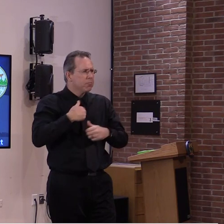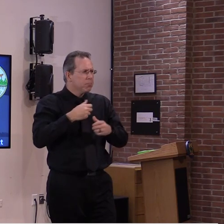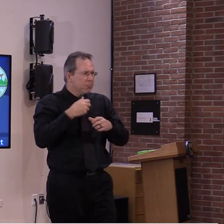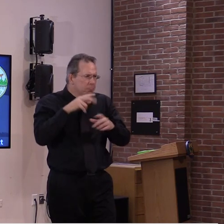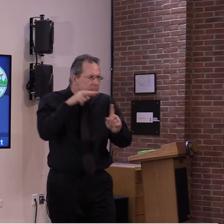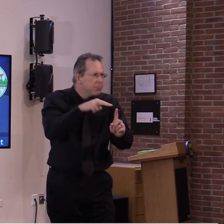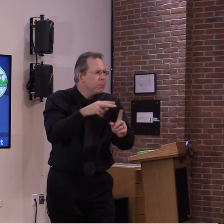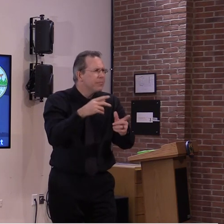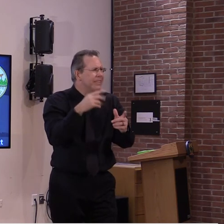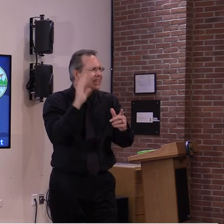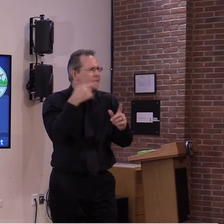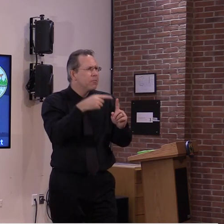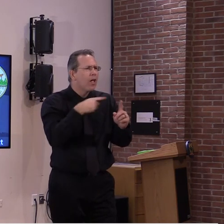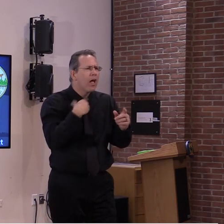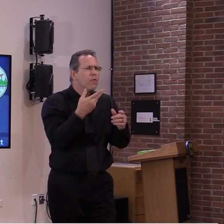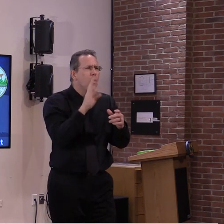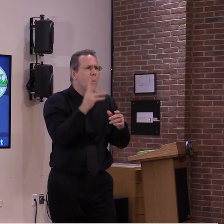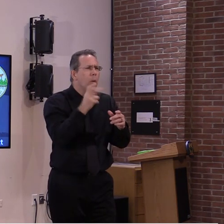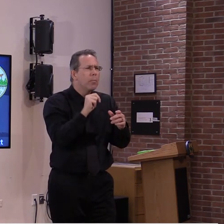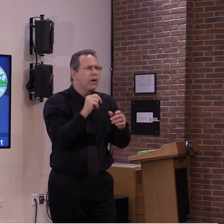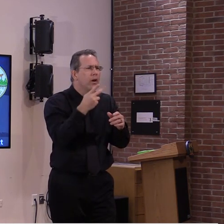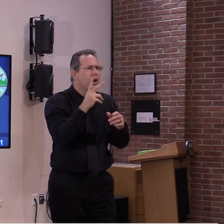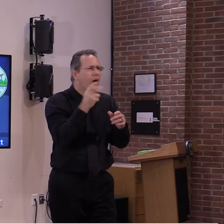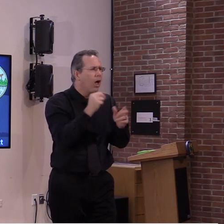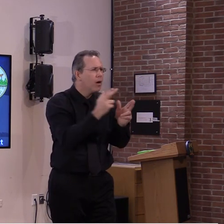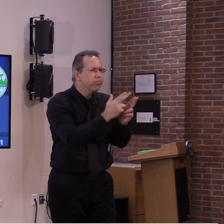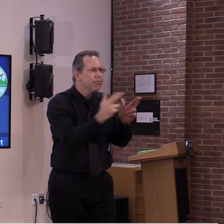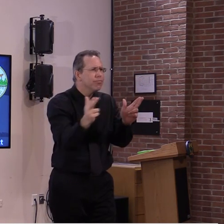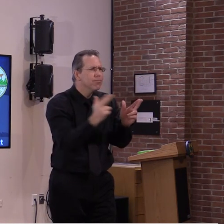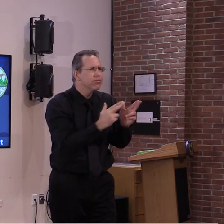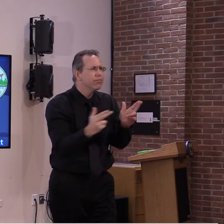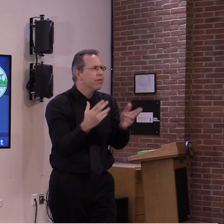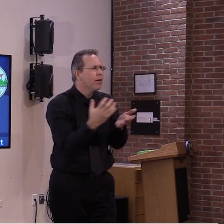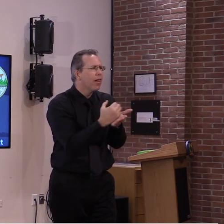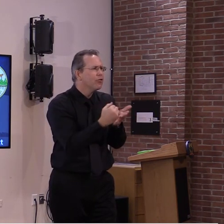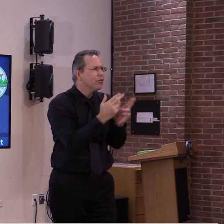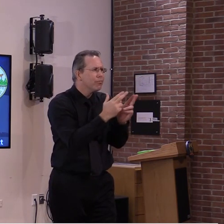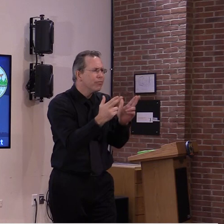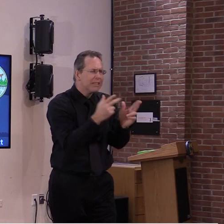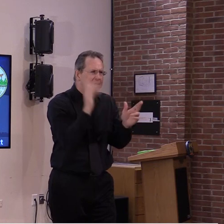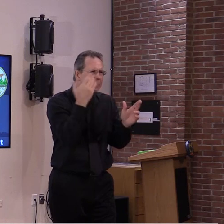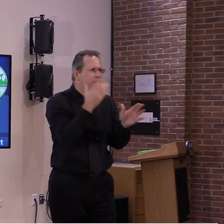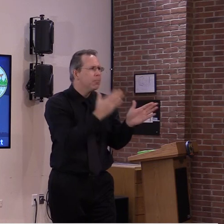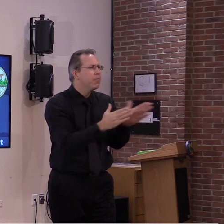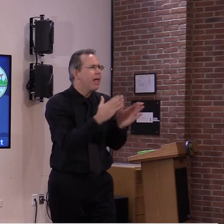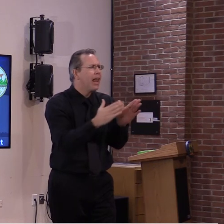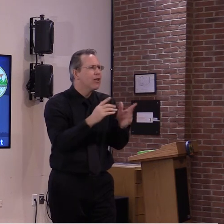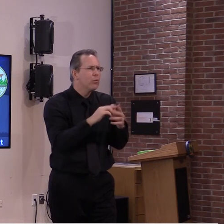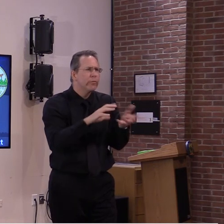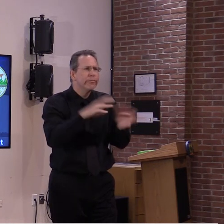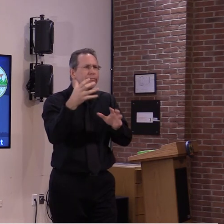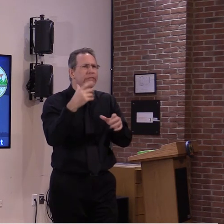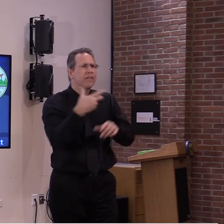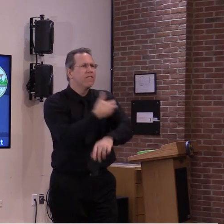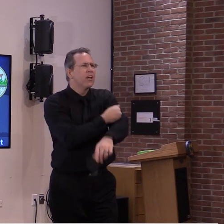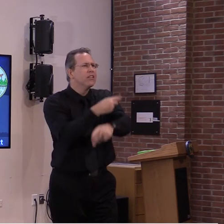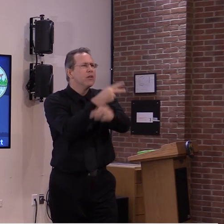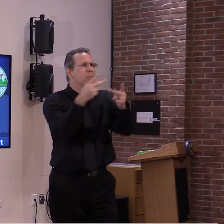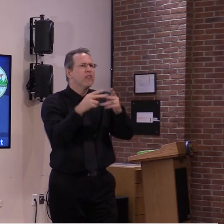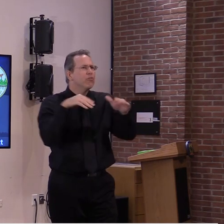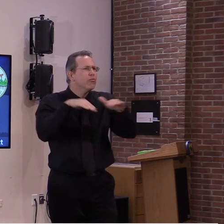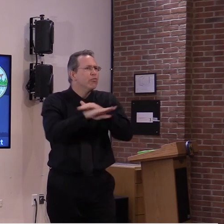dealers and made threats to interfere with vaccine distribution. What does your